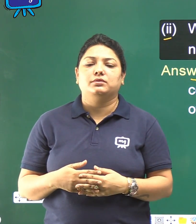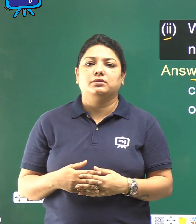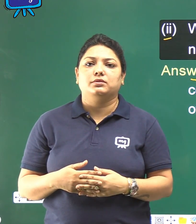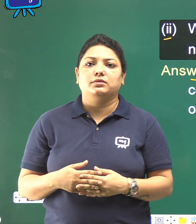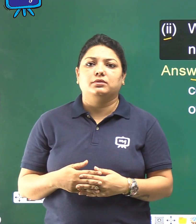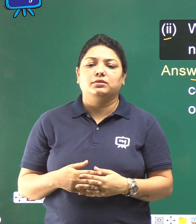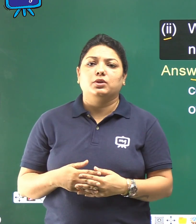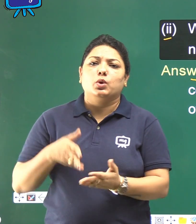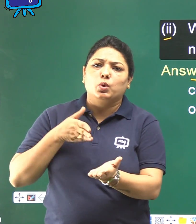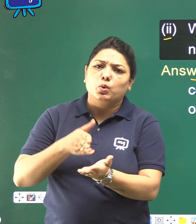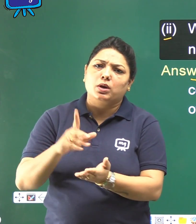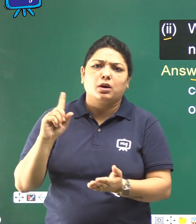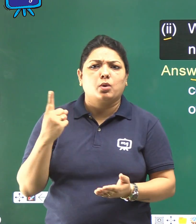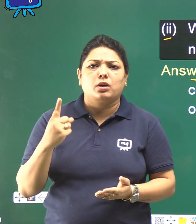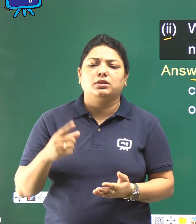could run only